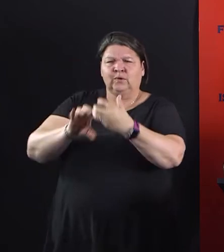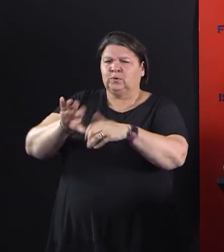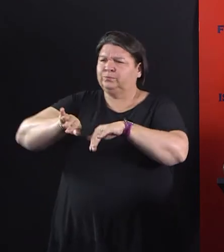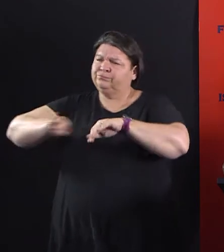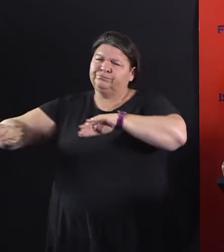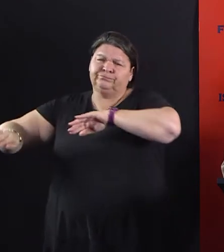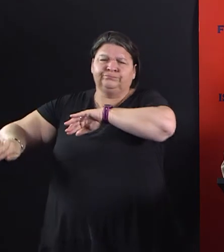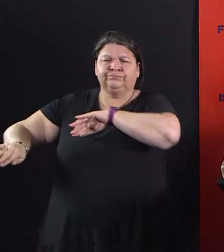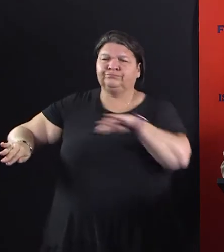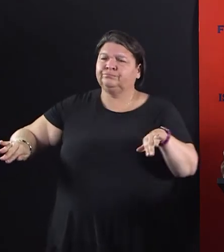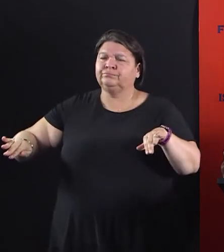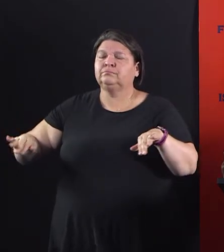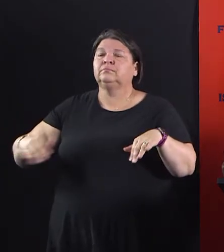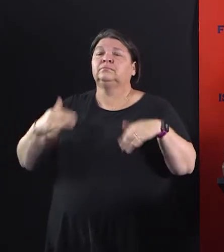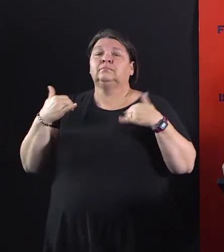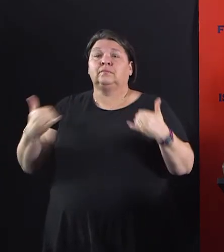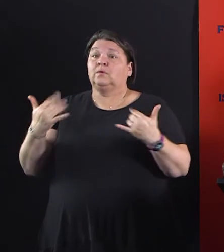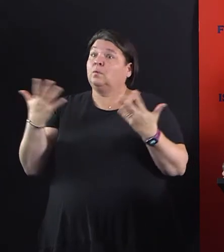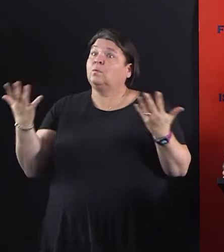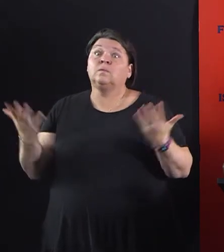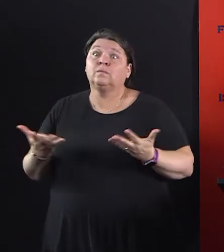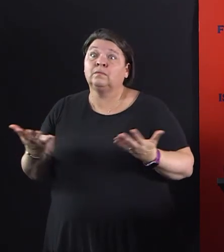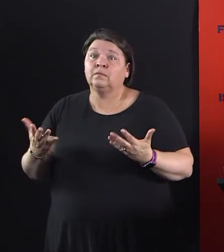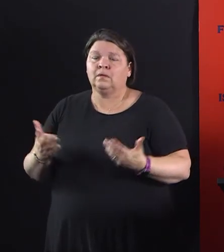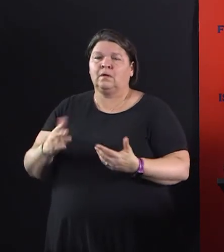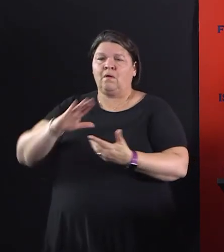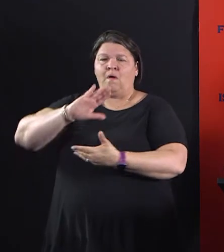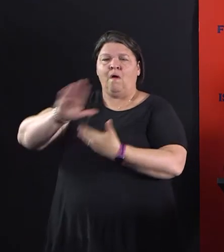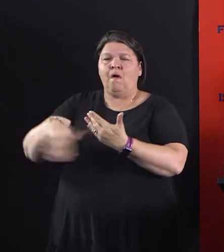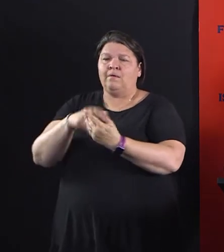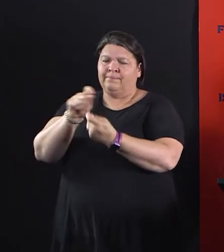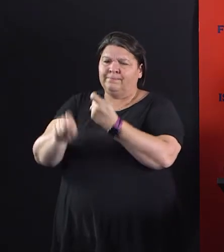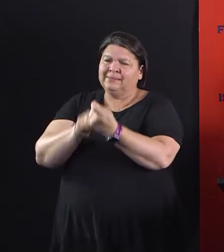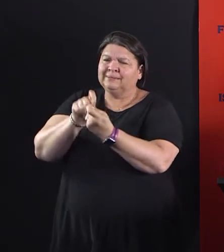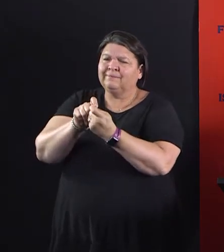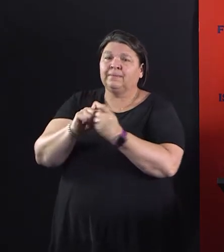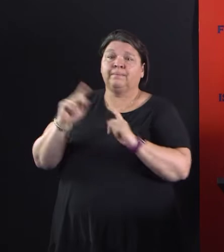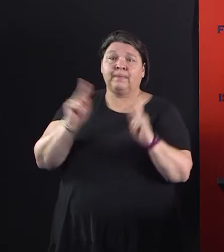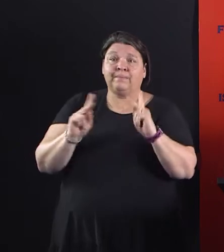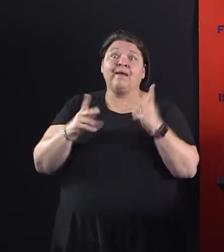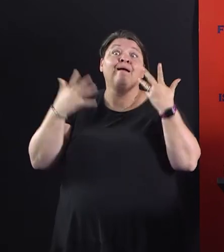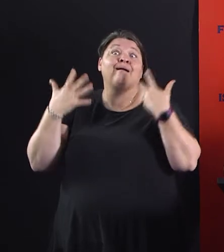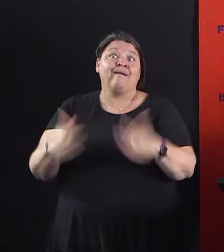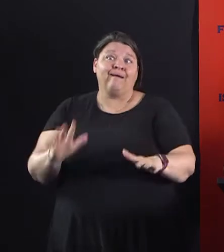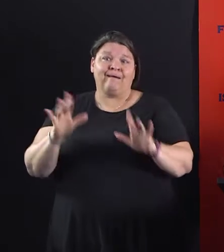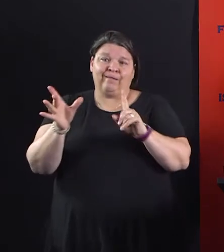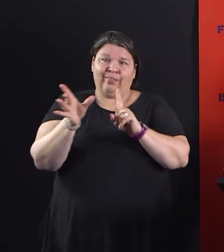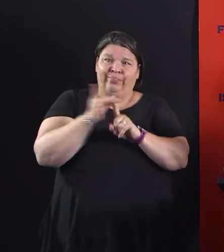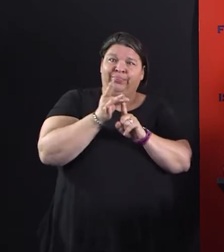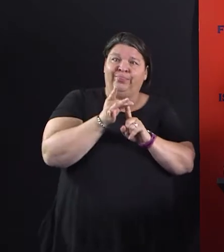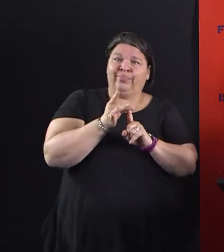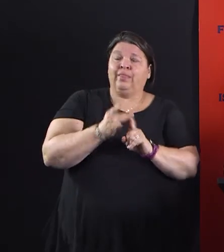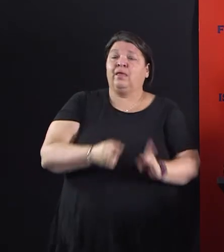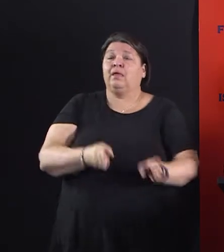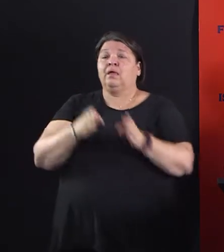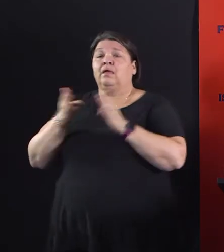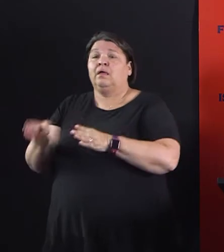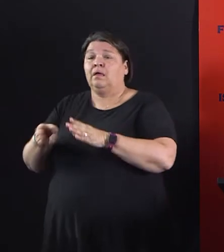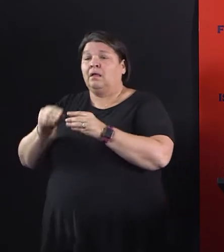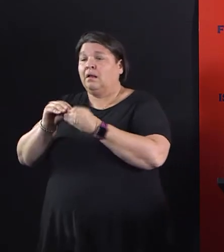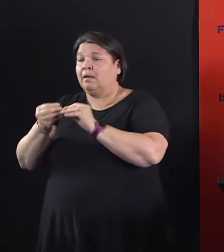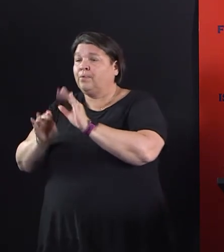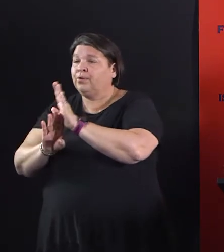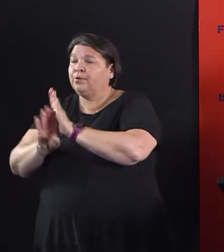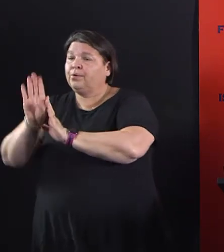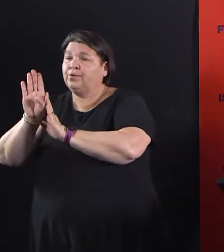and all the provisional cases reported in our numbers daily. A jump is not surprising. We have not reached the apex of